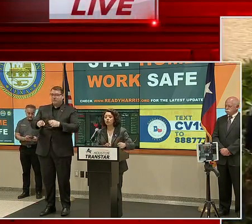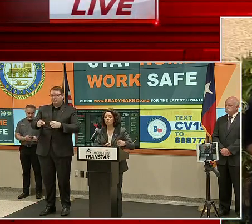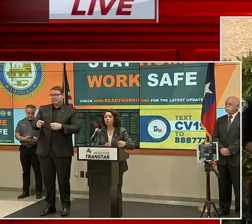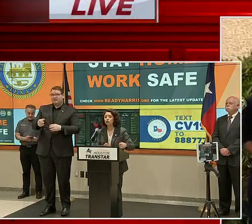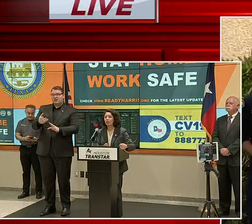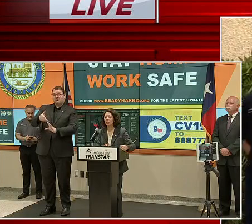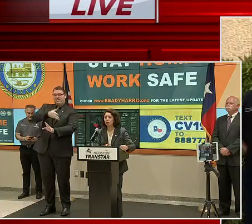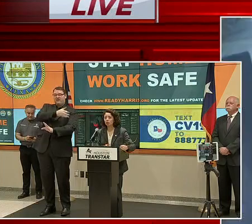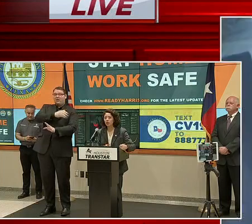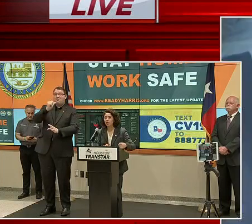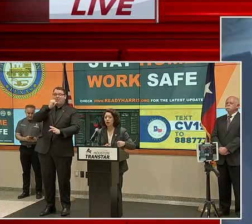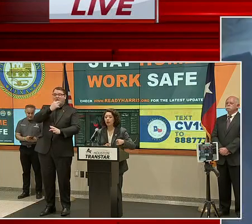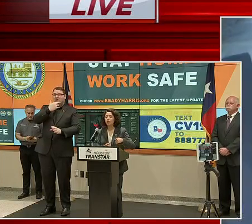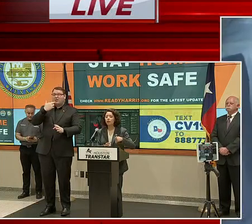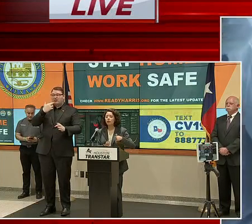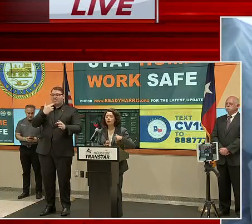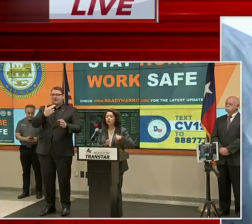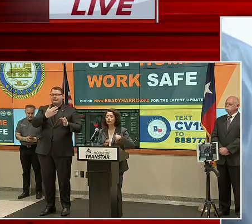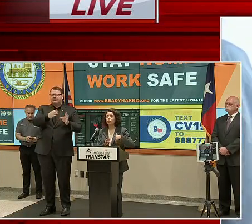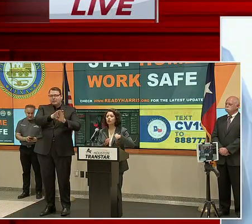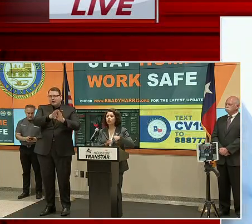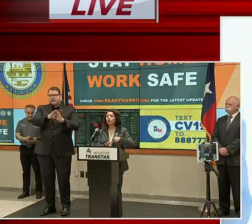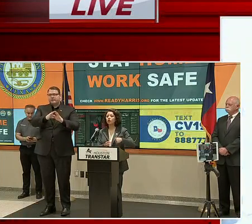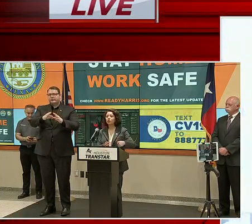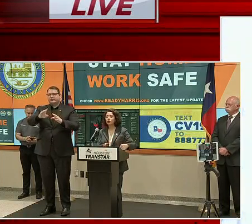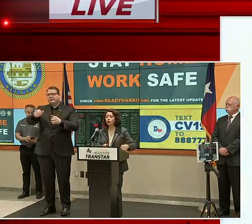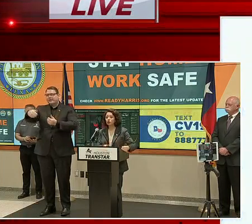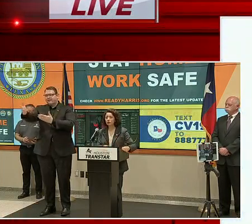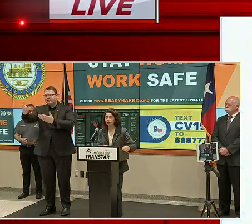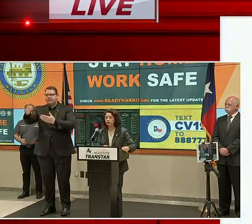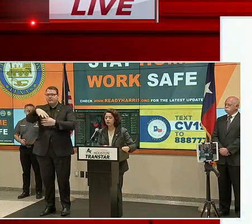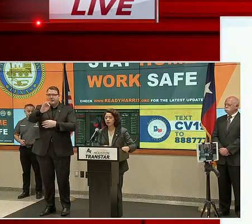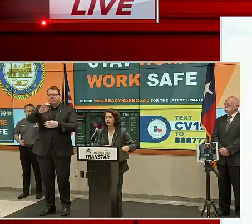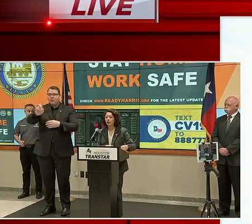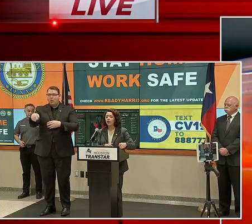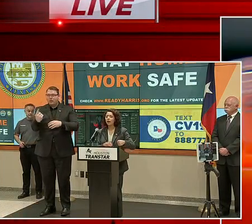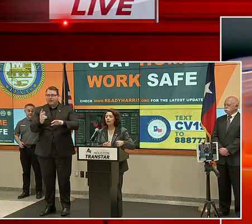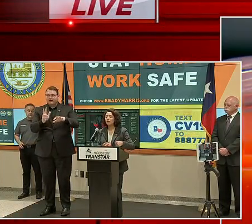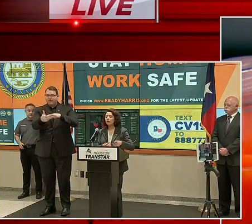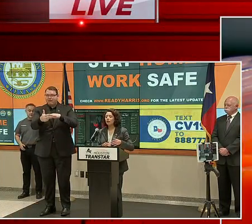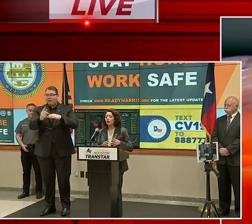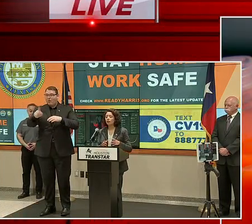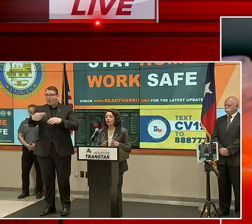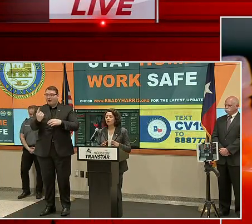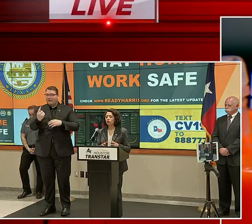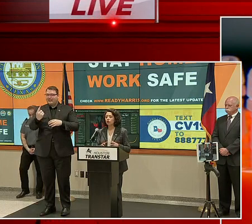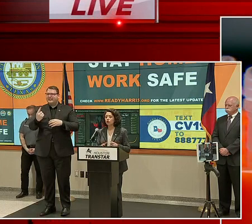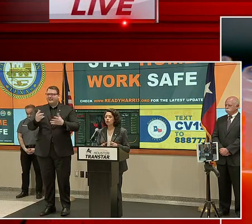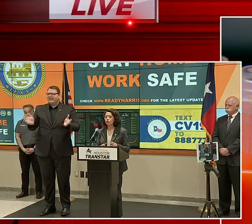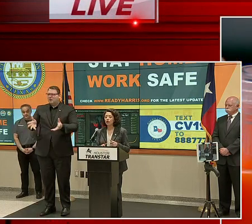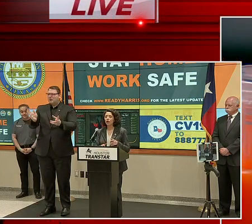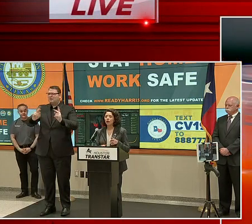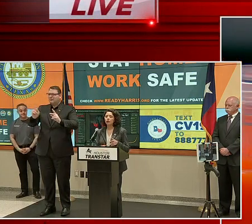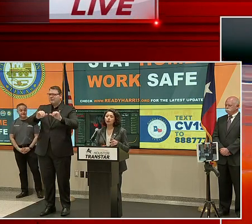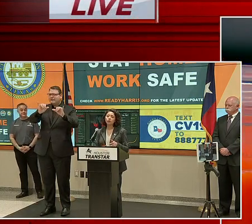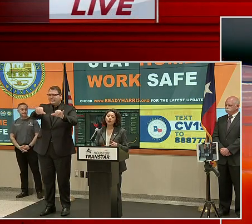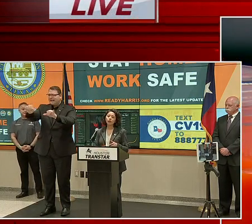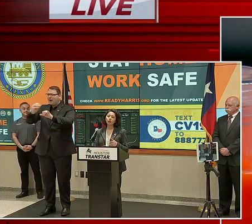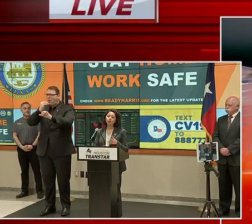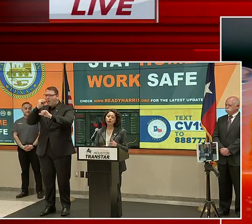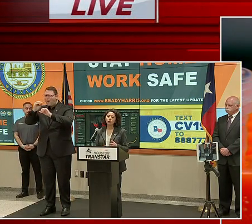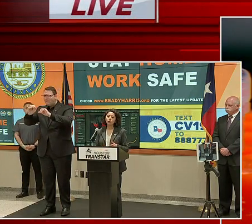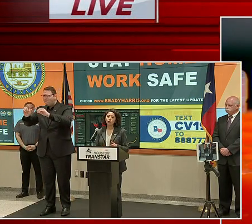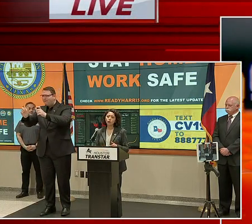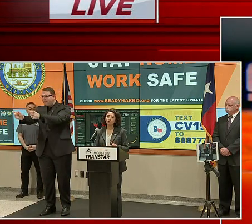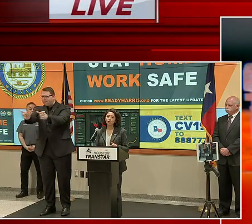encouraging people to stay home, is encouraging the social distancing. And then the matter turned to how can we